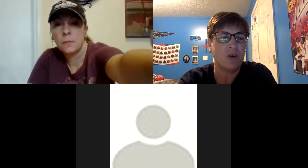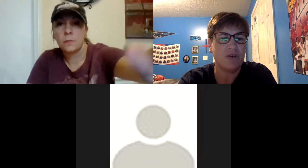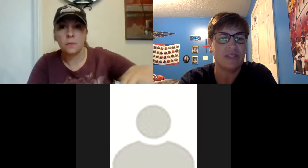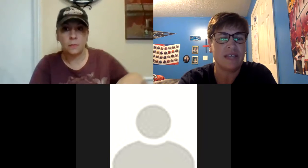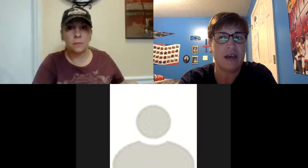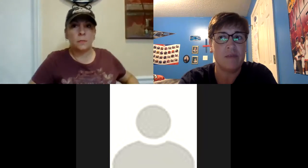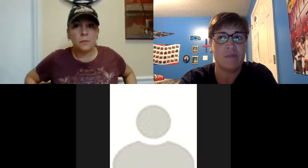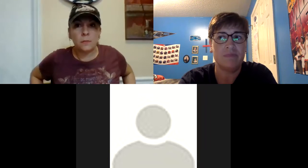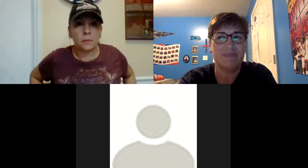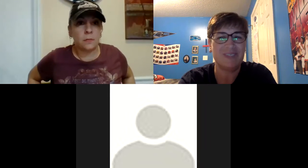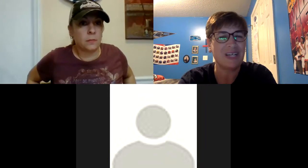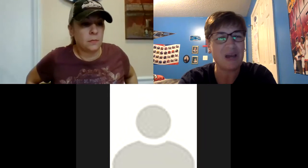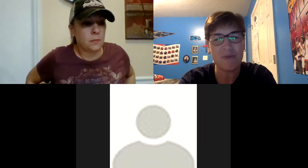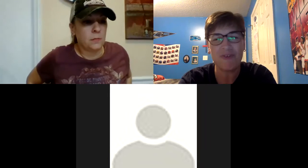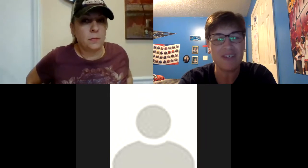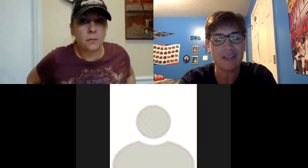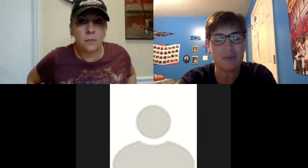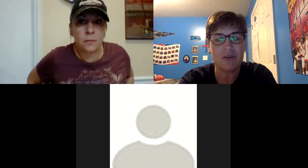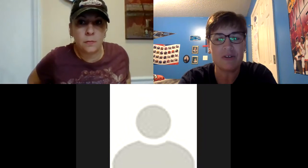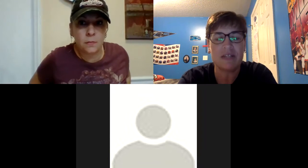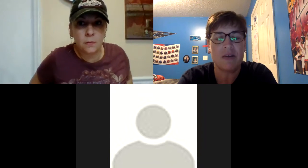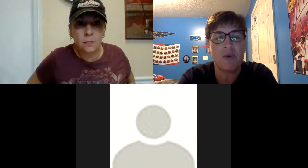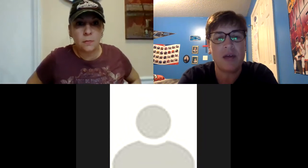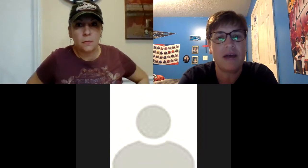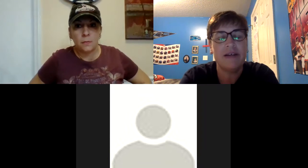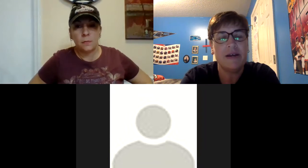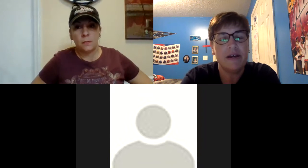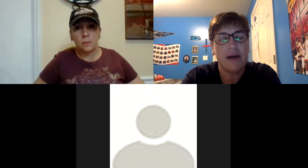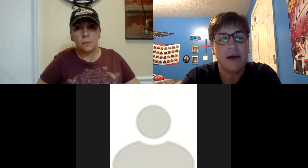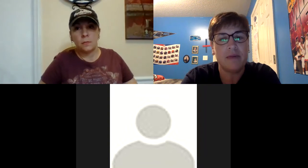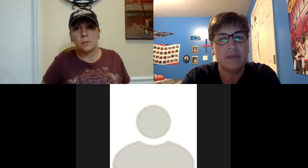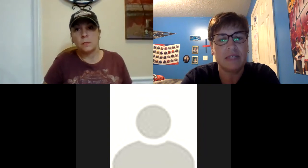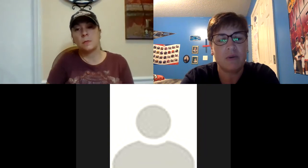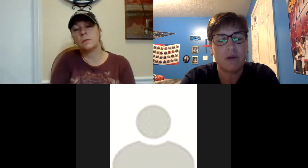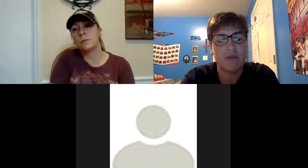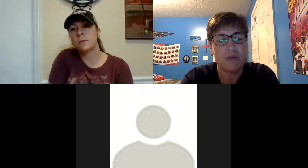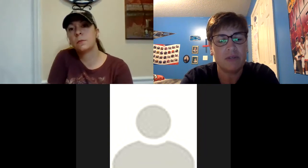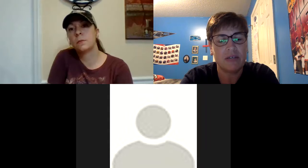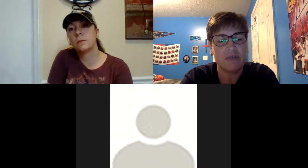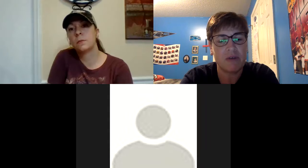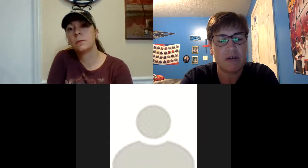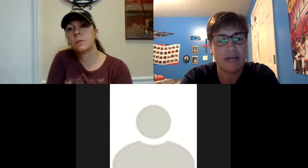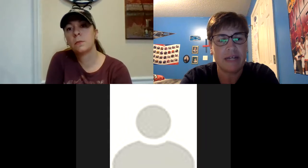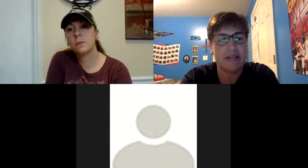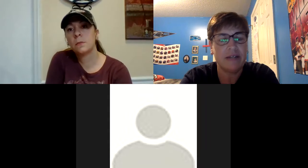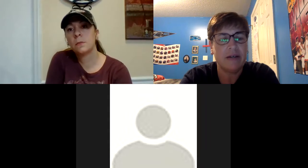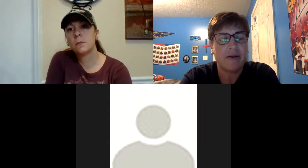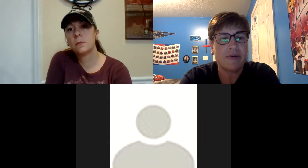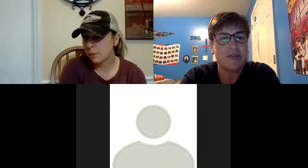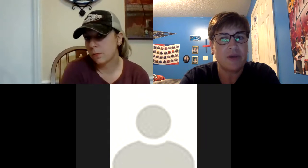family words. There's a couple feeling words, not a whole lot. I think we went over most of them